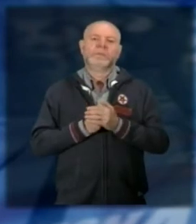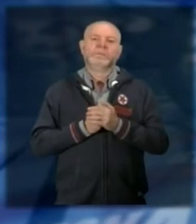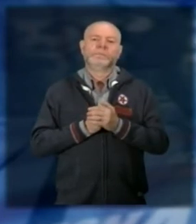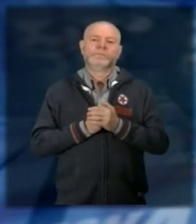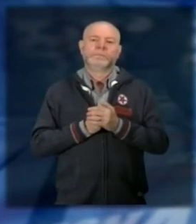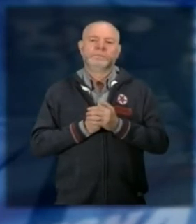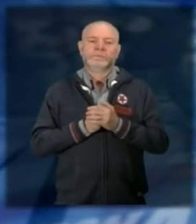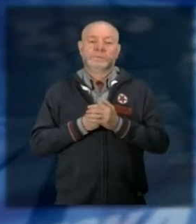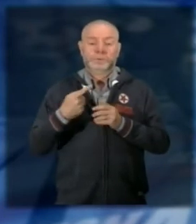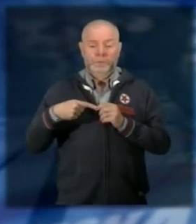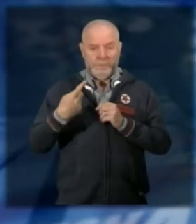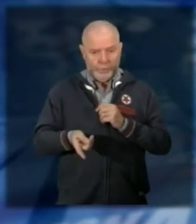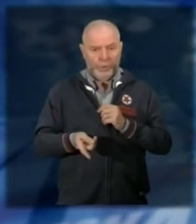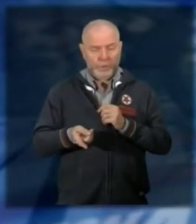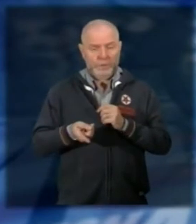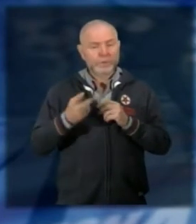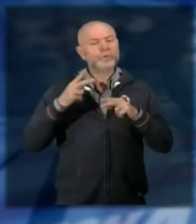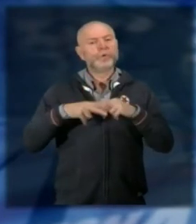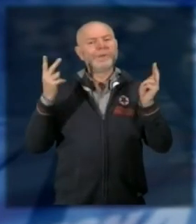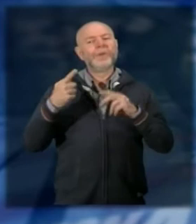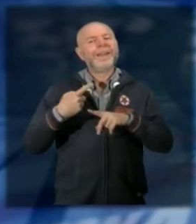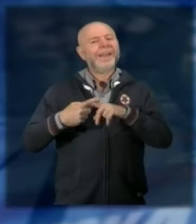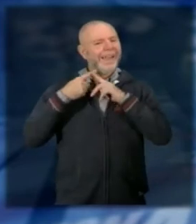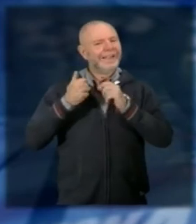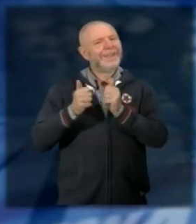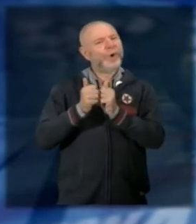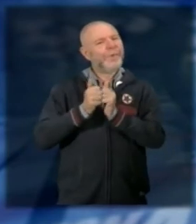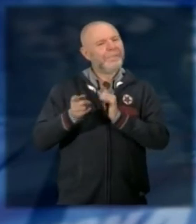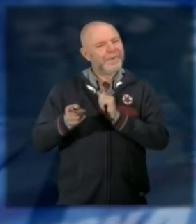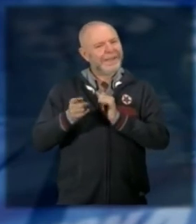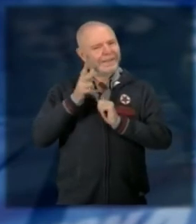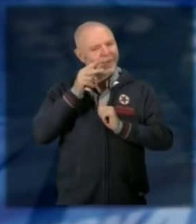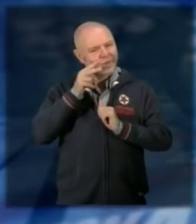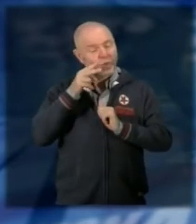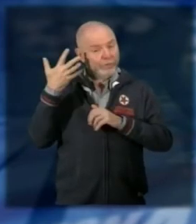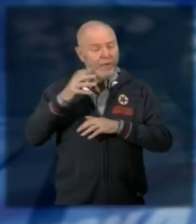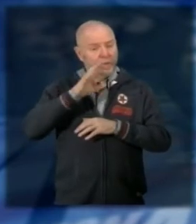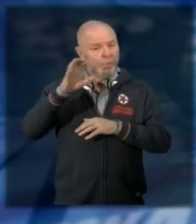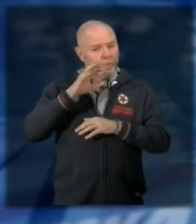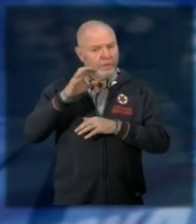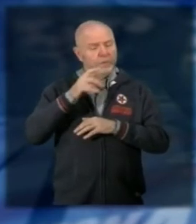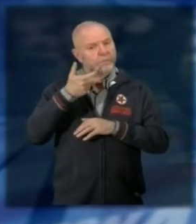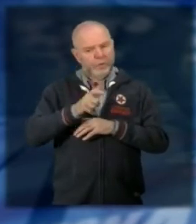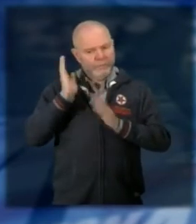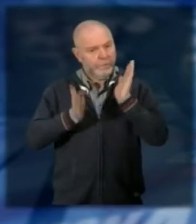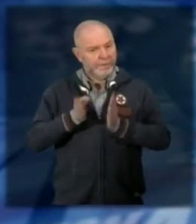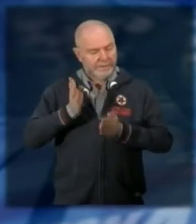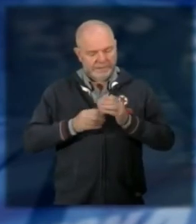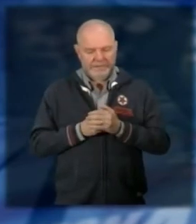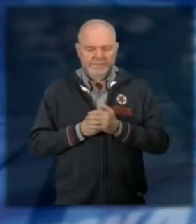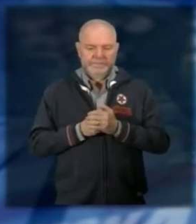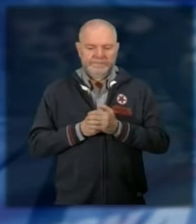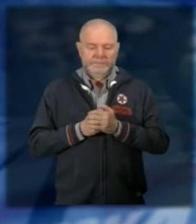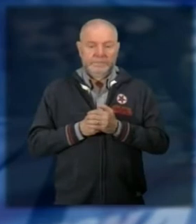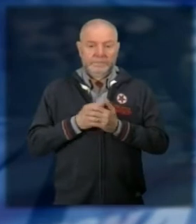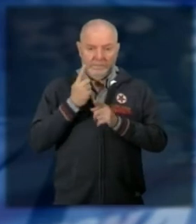in the next week, the ex-compagna, mother of the little, had already denounced in precedence for maltrattamenti, should